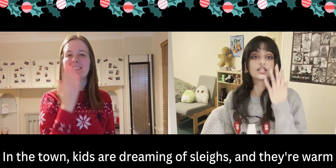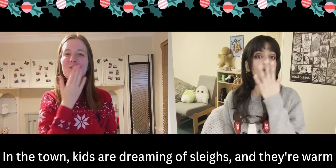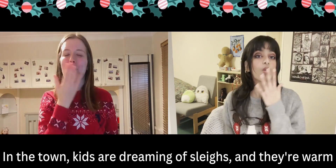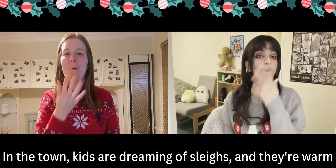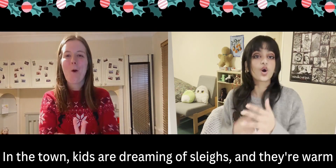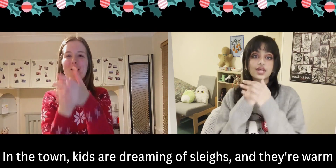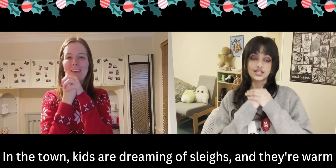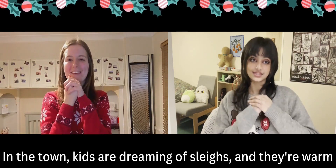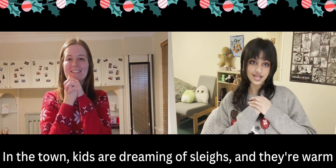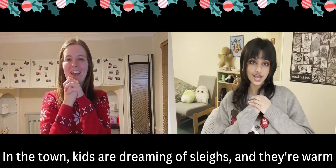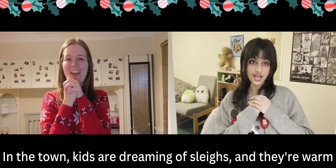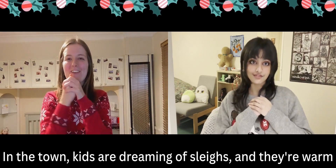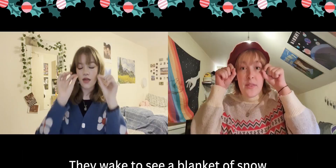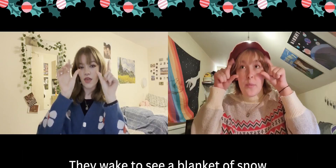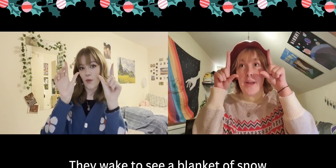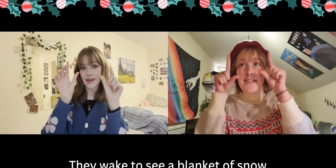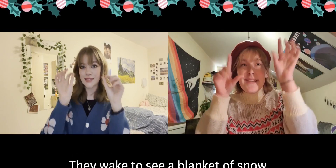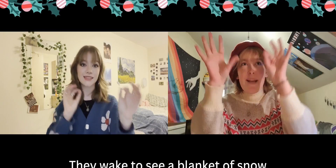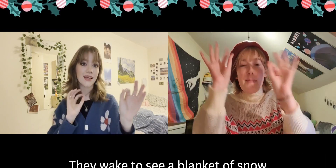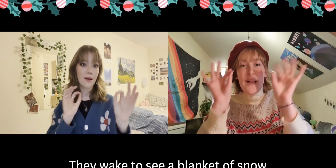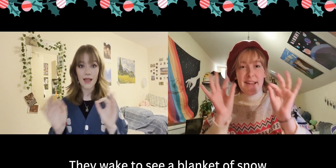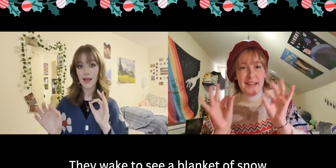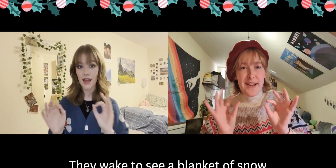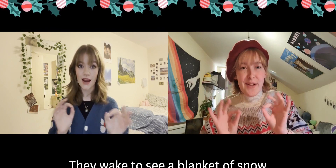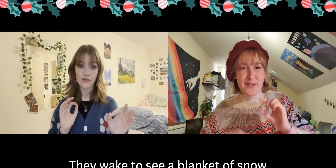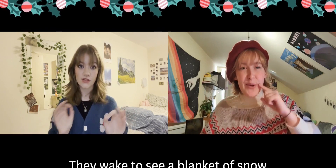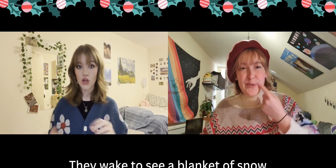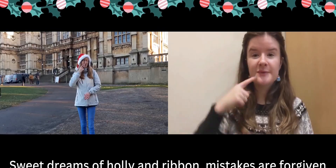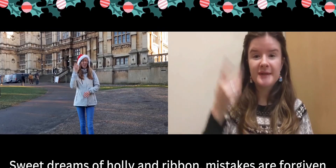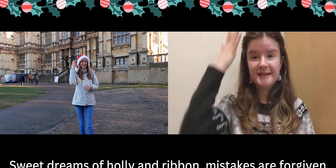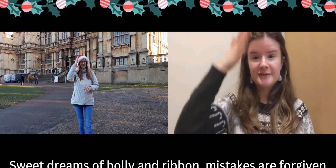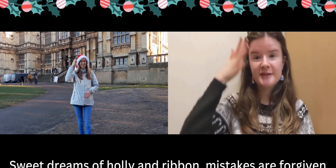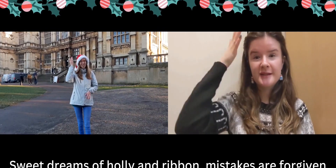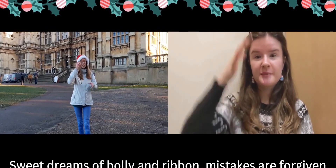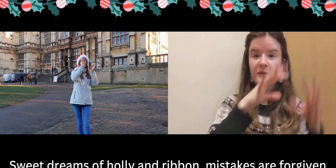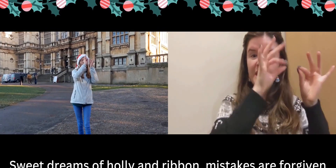sleighs, and they're warm and they're safe. They wake to see a blanket of snow.